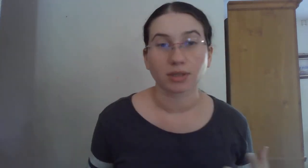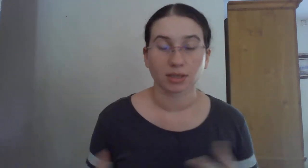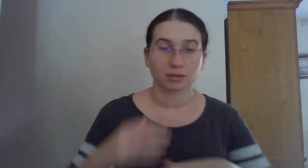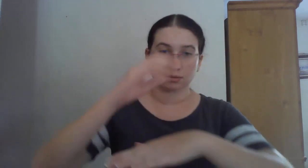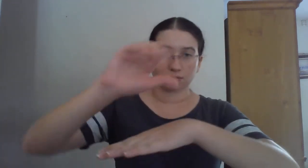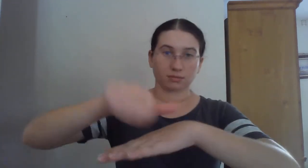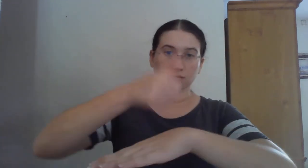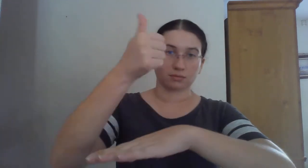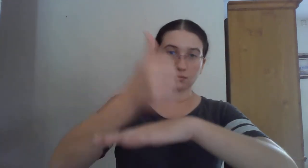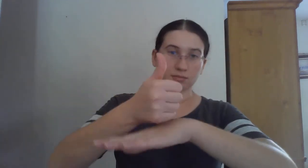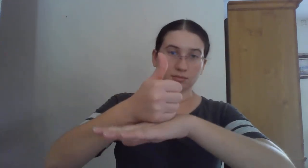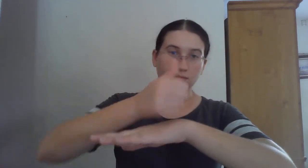founded,